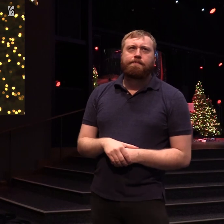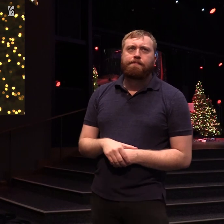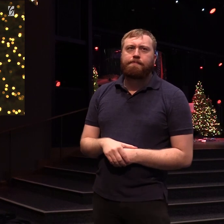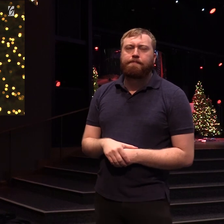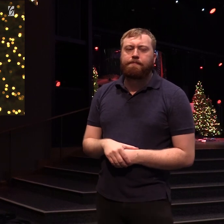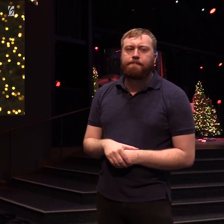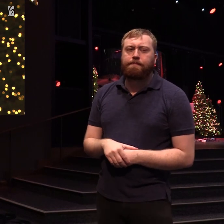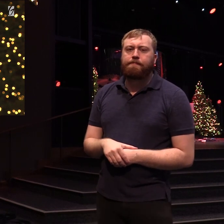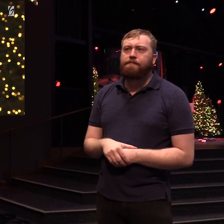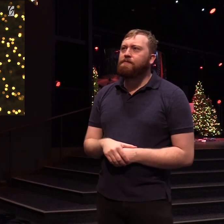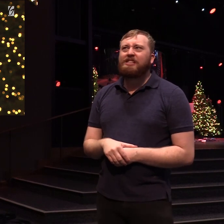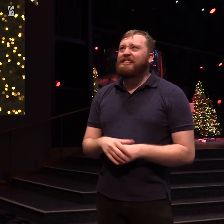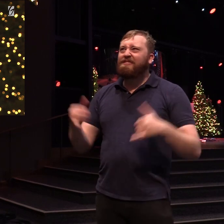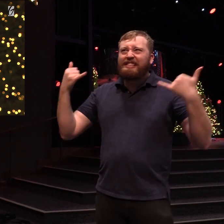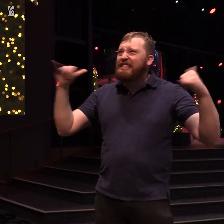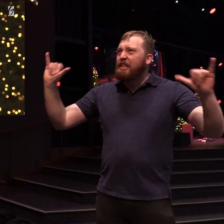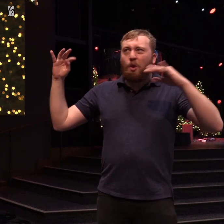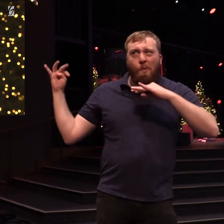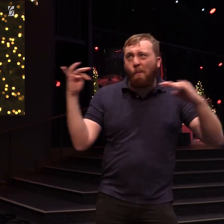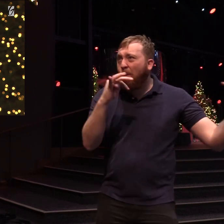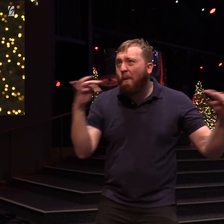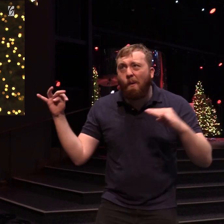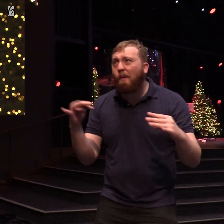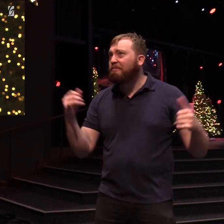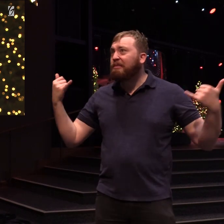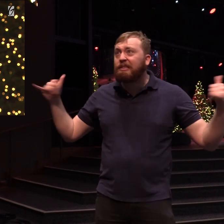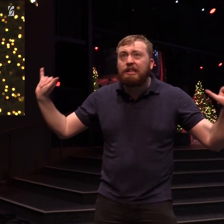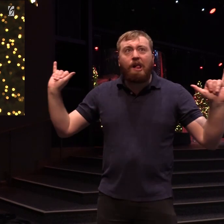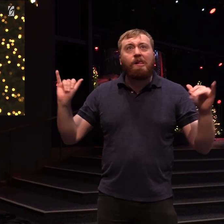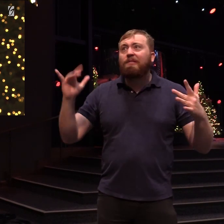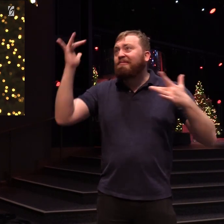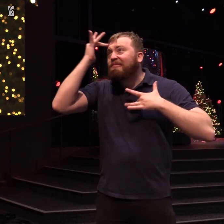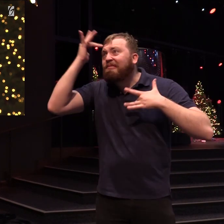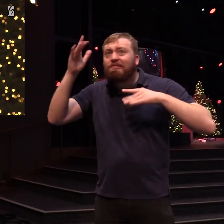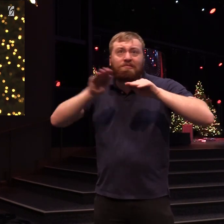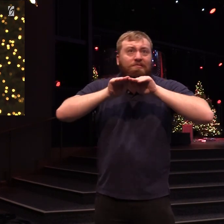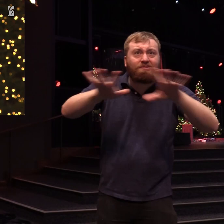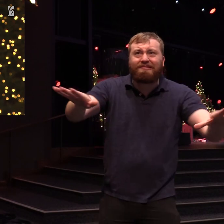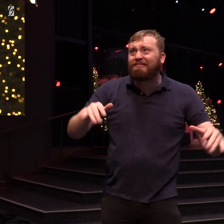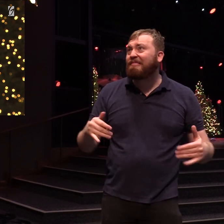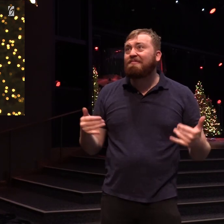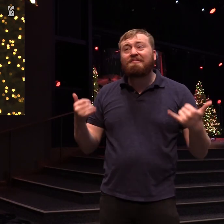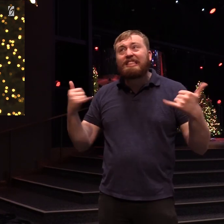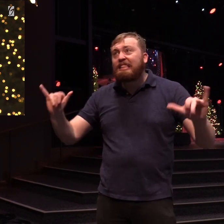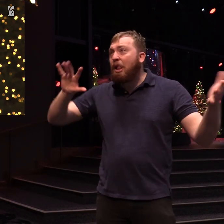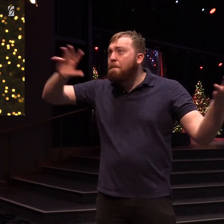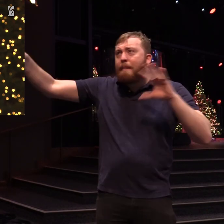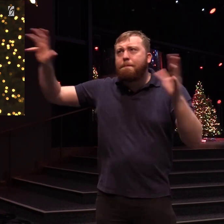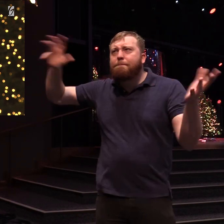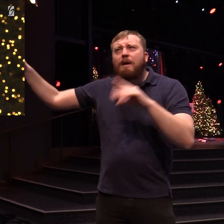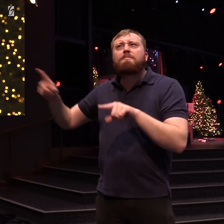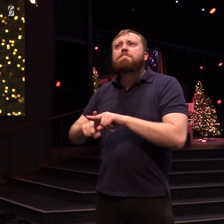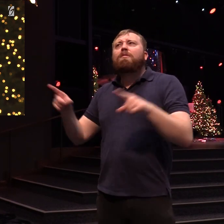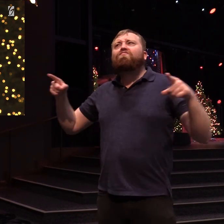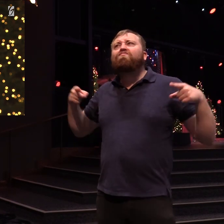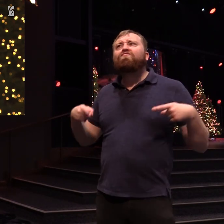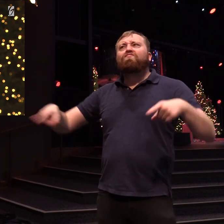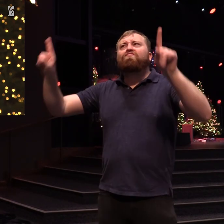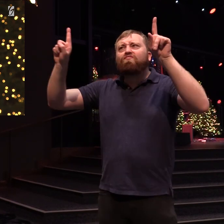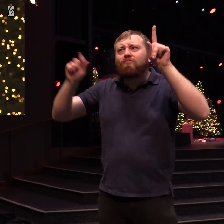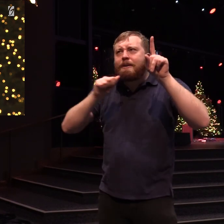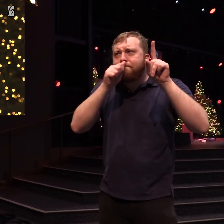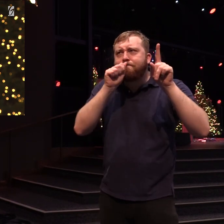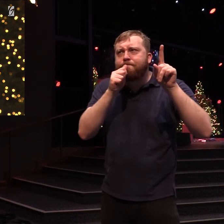Worlds still explode. Pandemics still rage. But in the midst of it all, in the midst